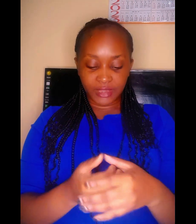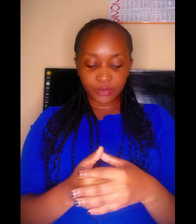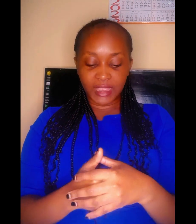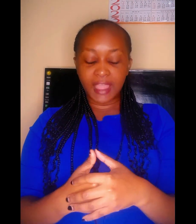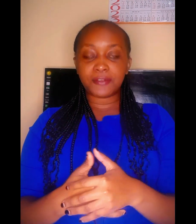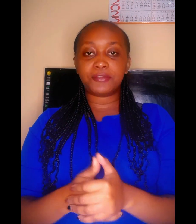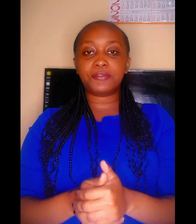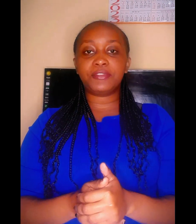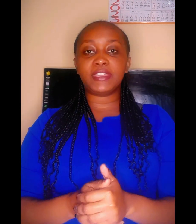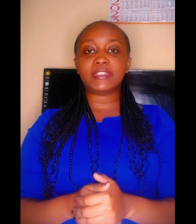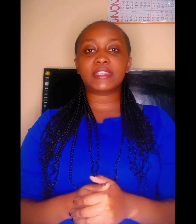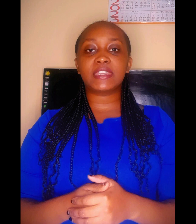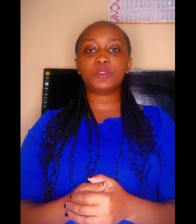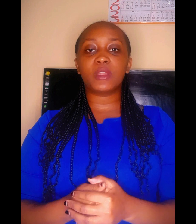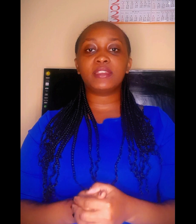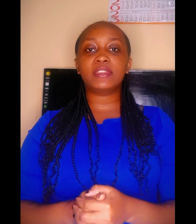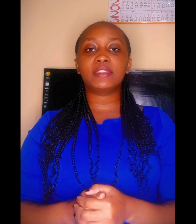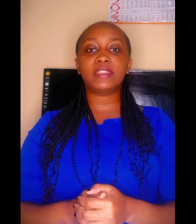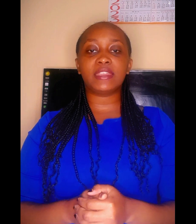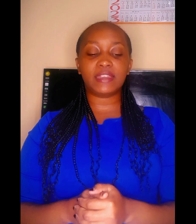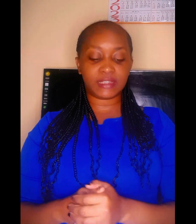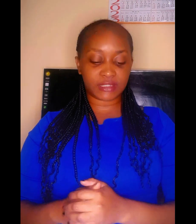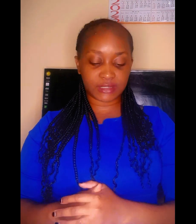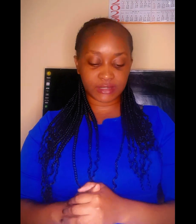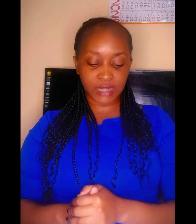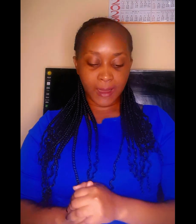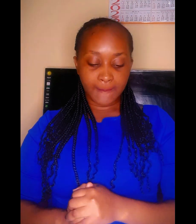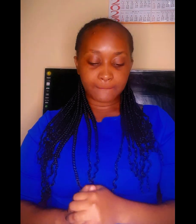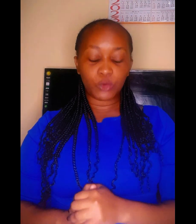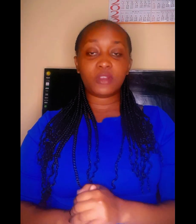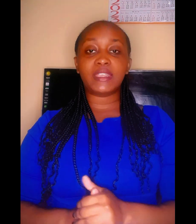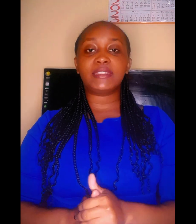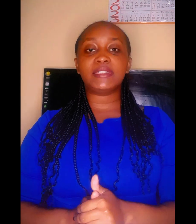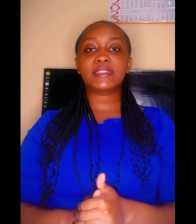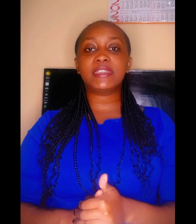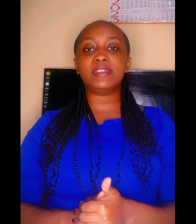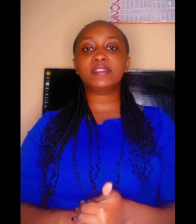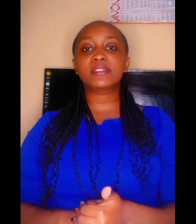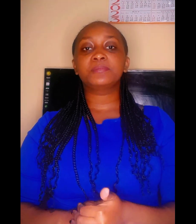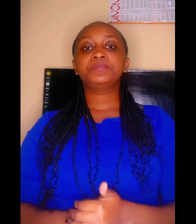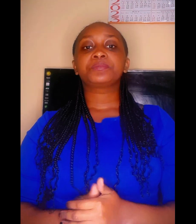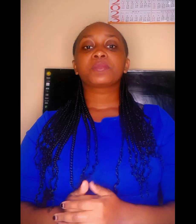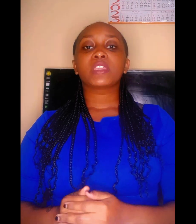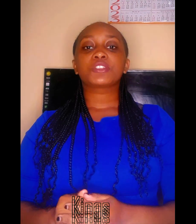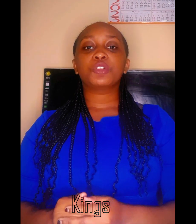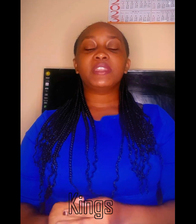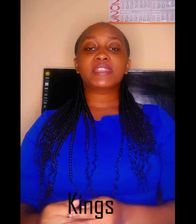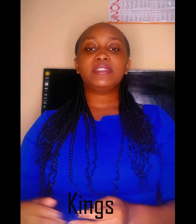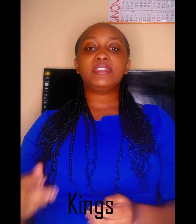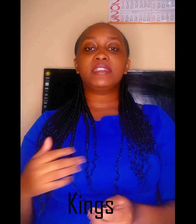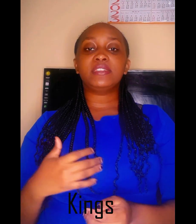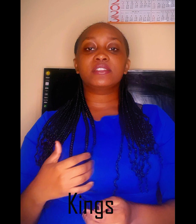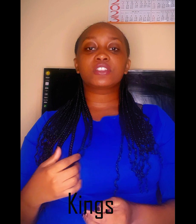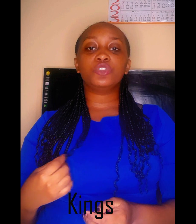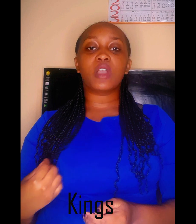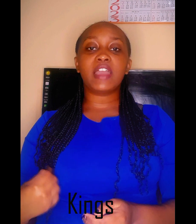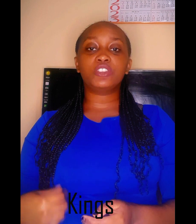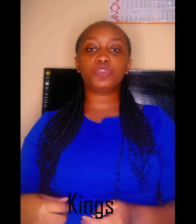we have the second one, the next book, that is Kings. So when signing Kings, your hand should